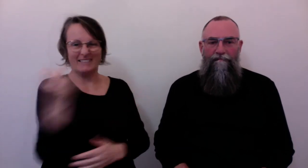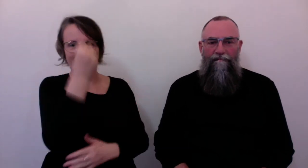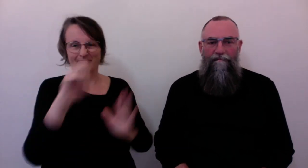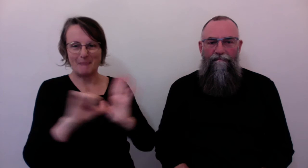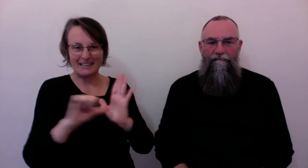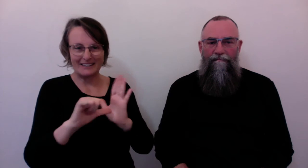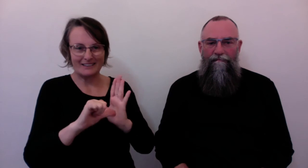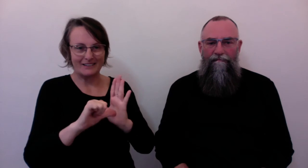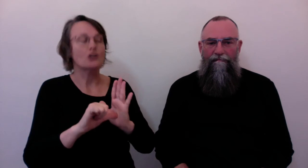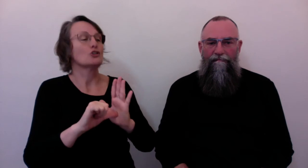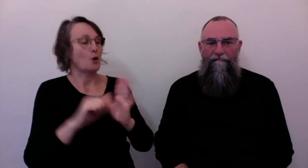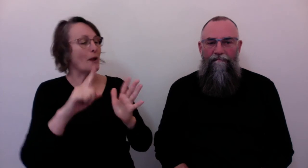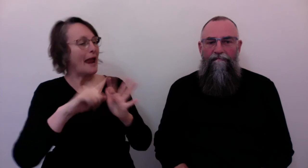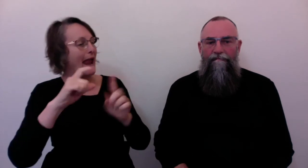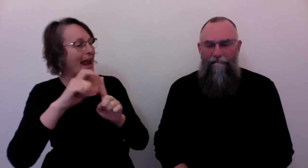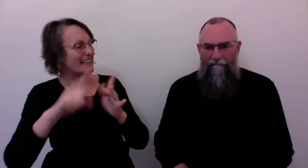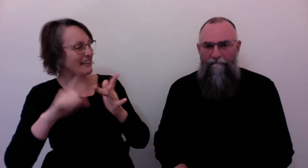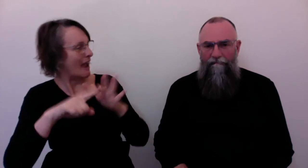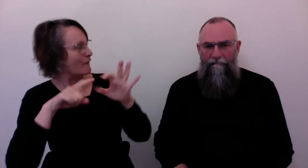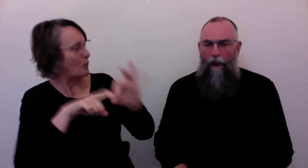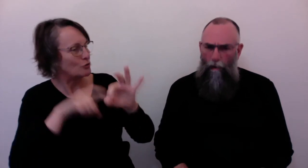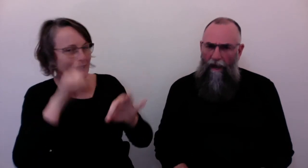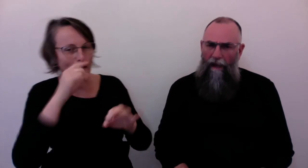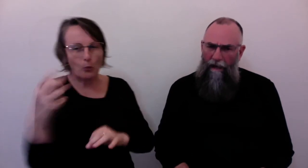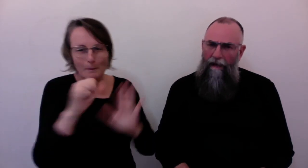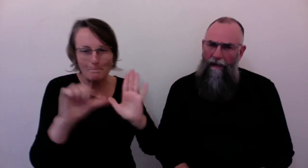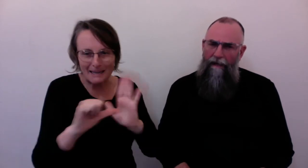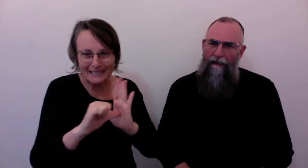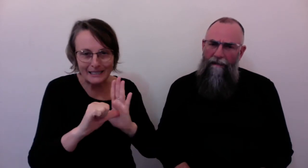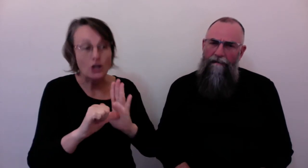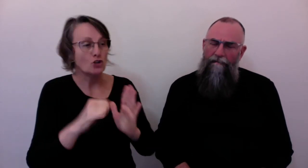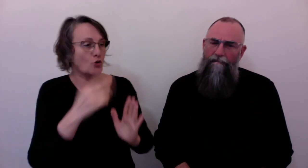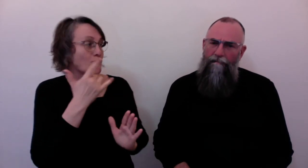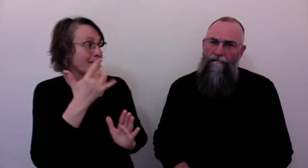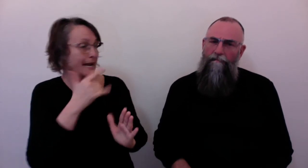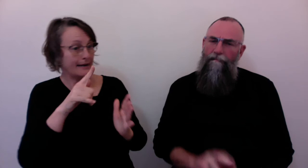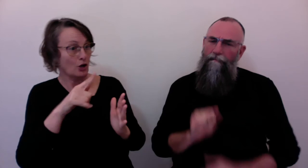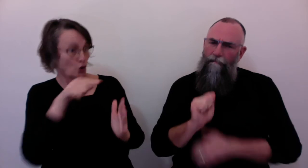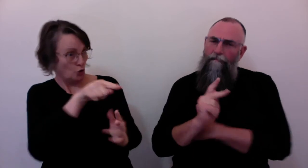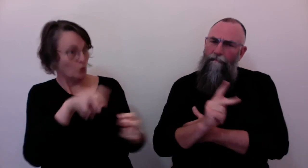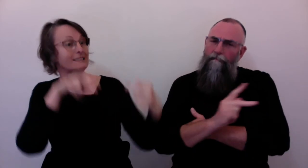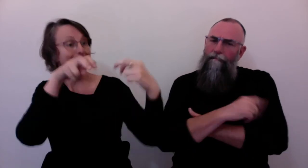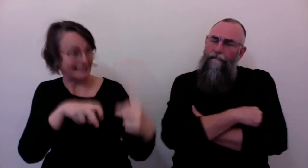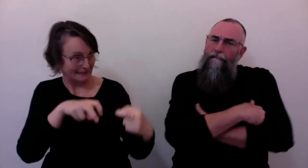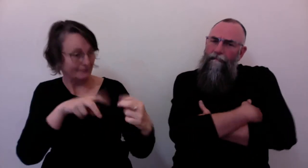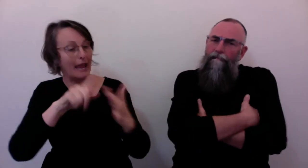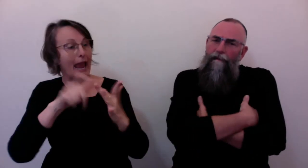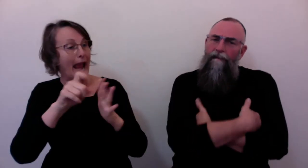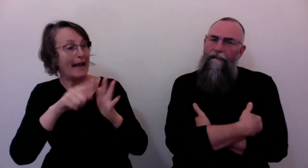from Eddie. Okay. I'm at home. I can hear, Or next door, whatever. right, wherever. Mm. I get the question, bang, Google,